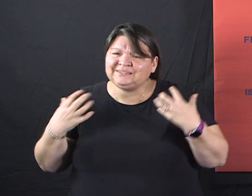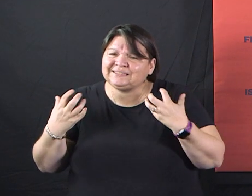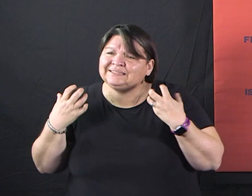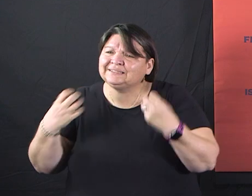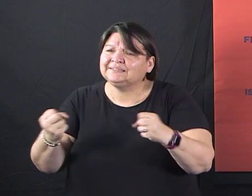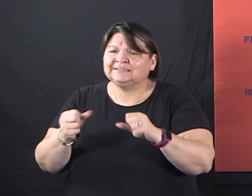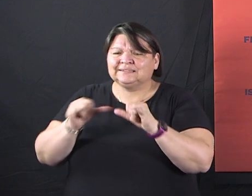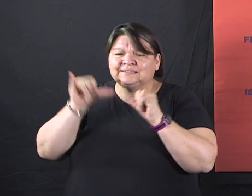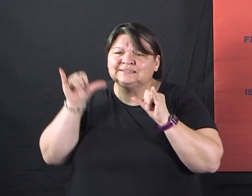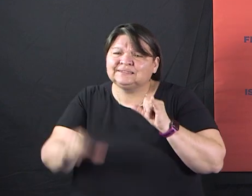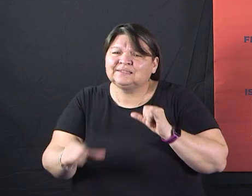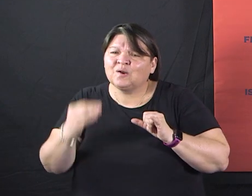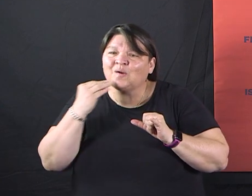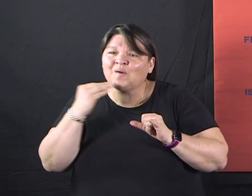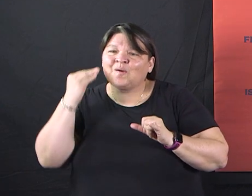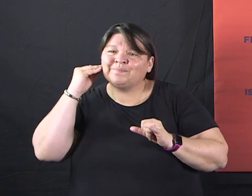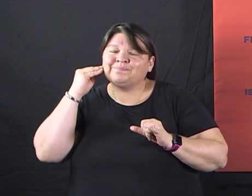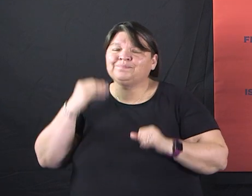Thank you.